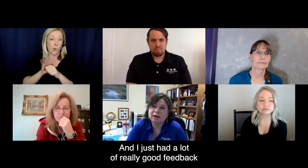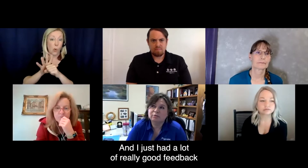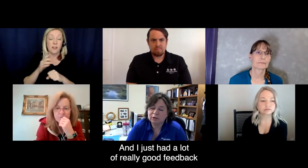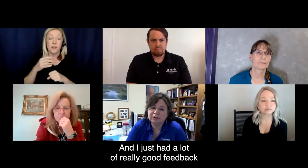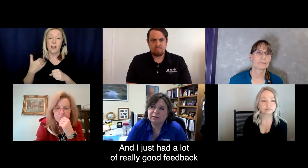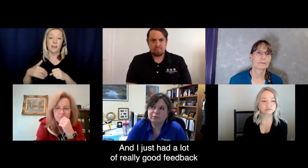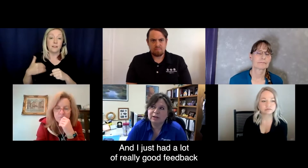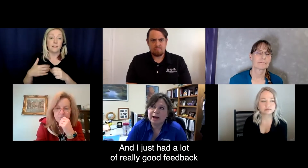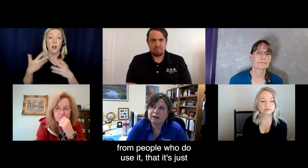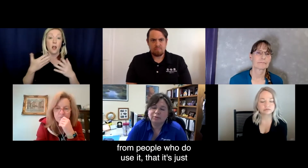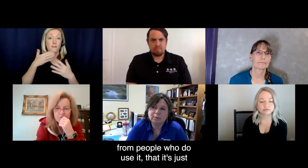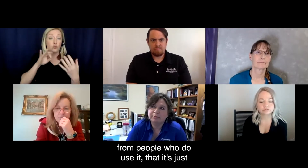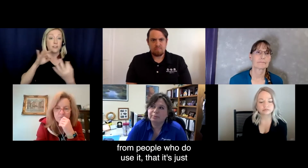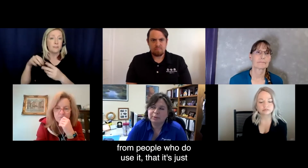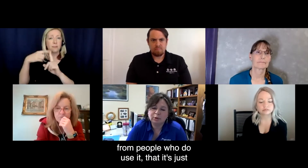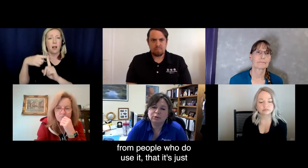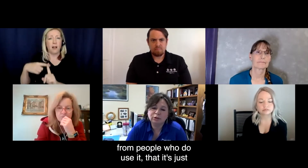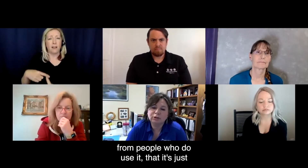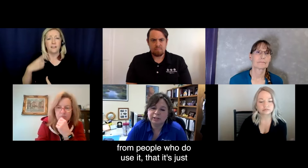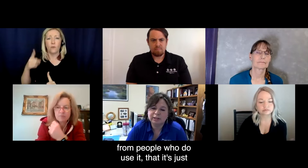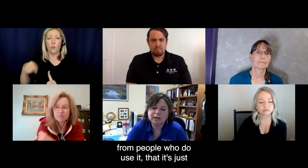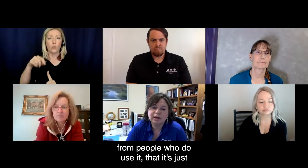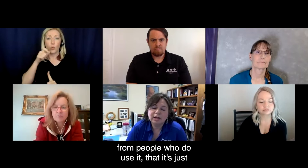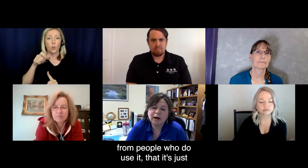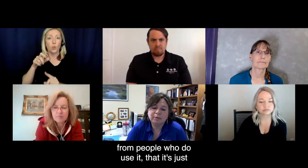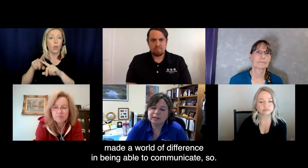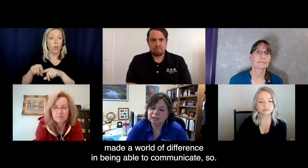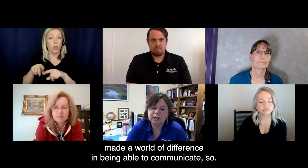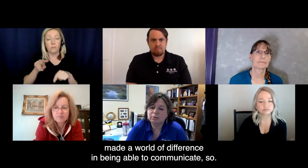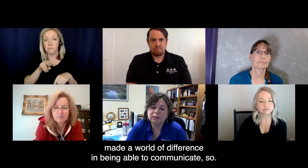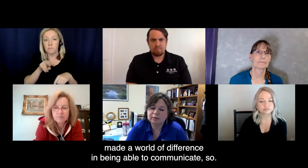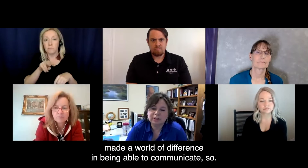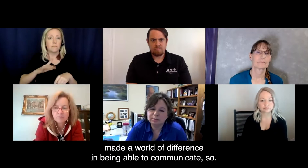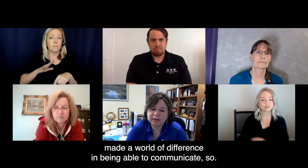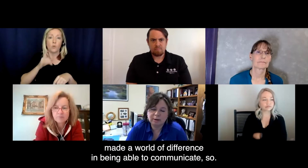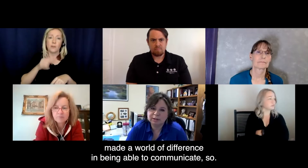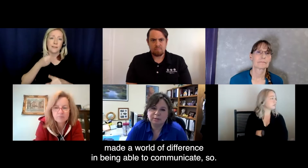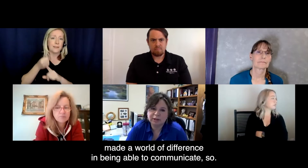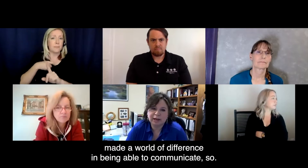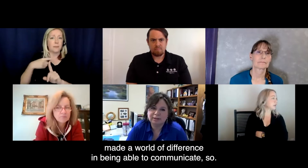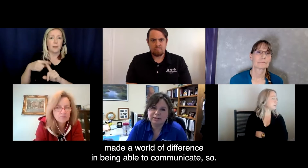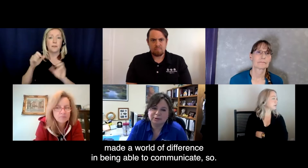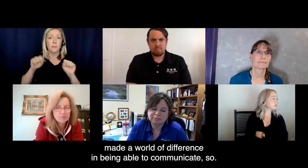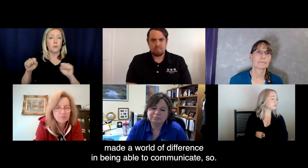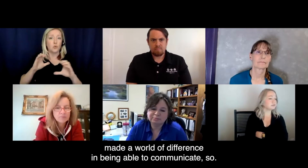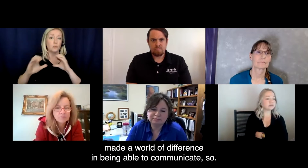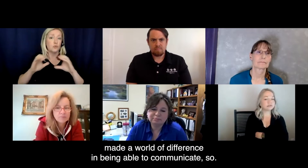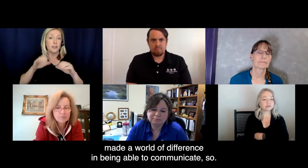lot of really good feedback from people who do use it. That has just made a world of difference in being able to communicate.